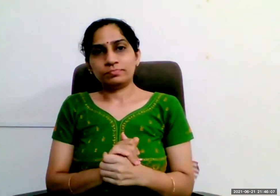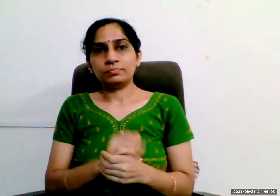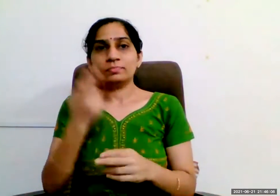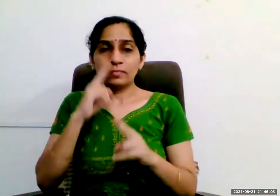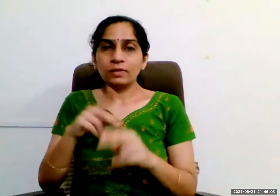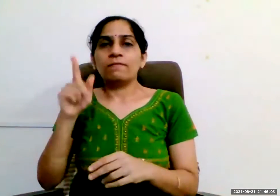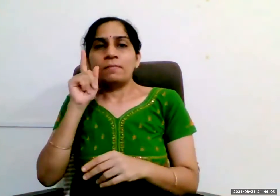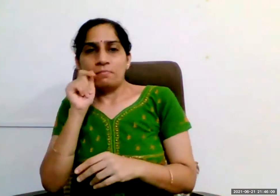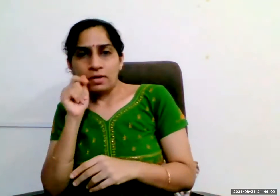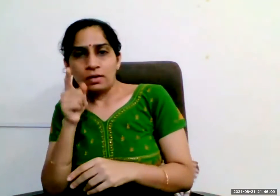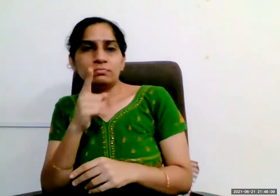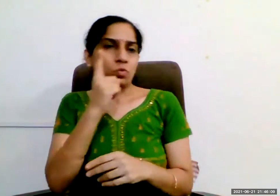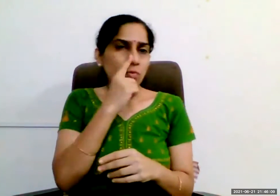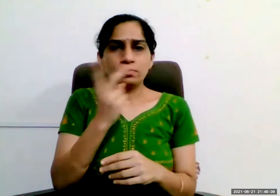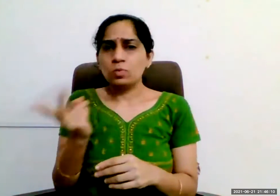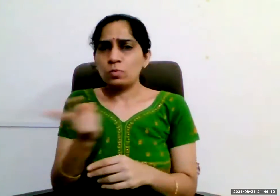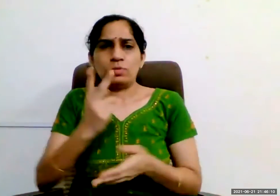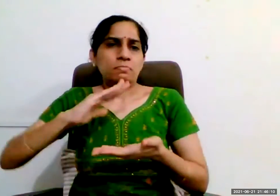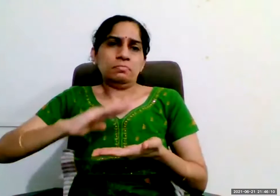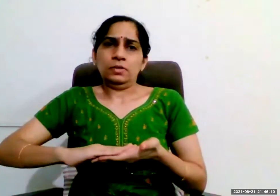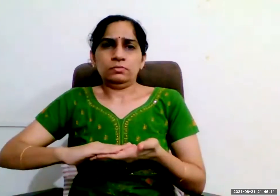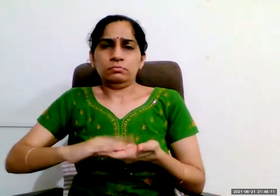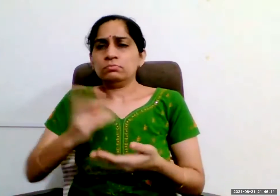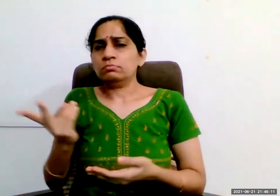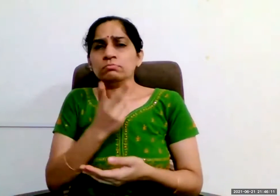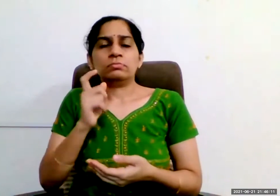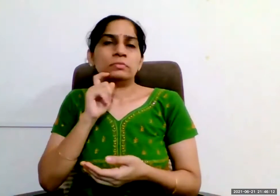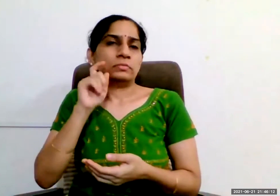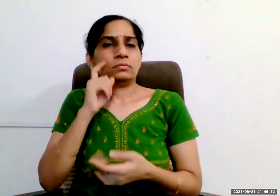married, he's allowed to have sexual relationship with his wife or husband.